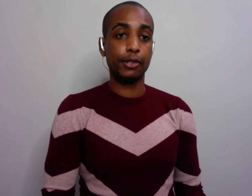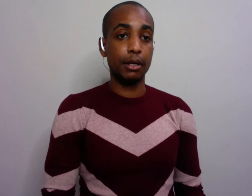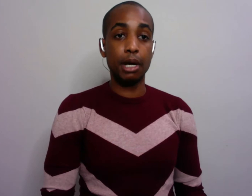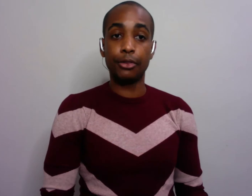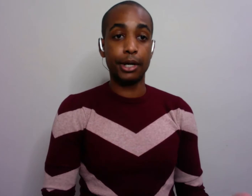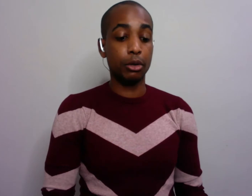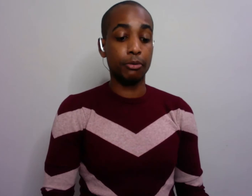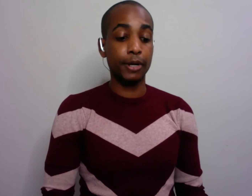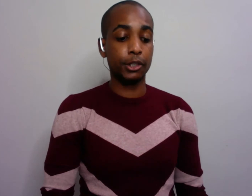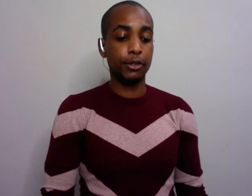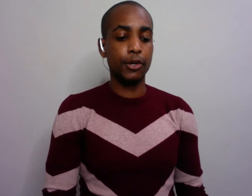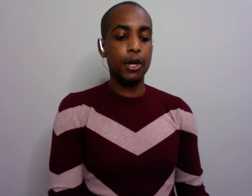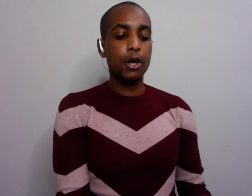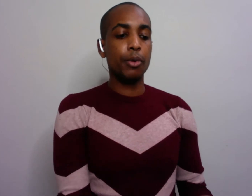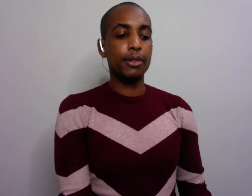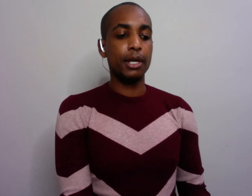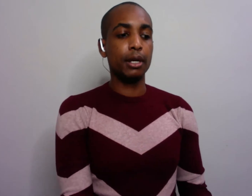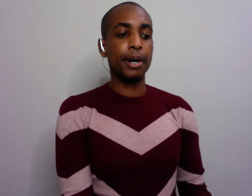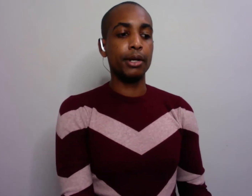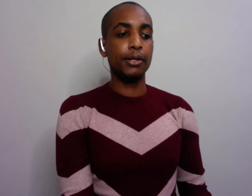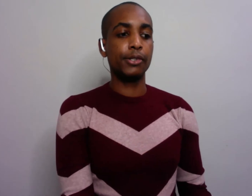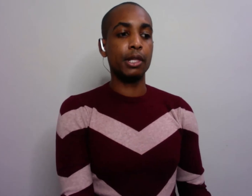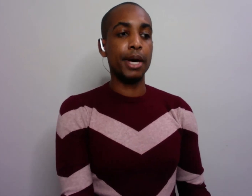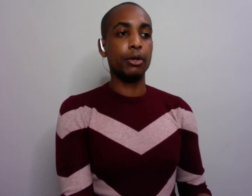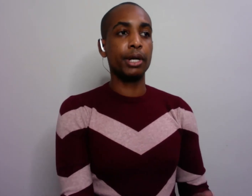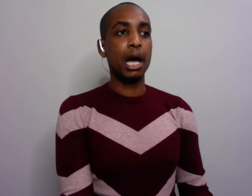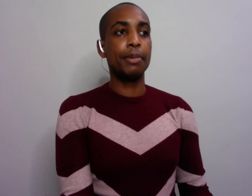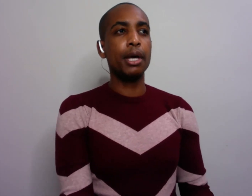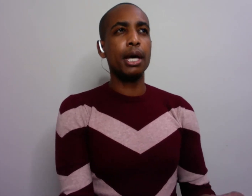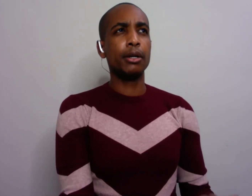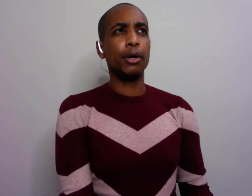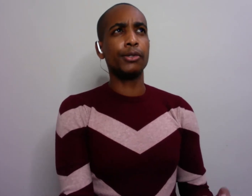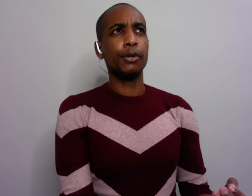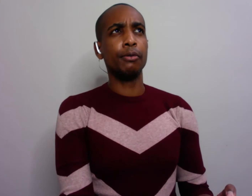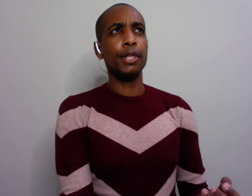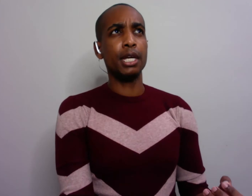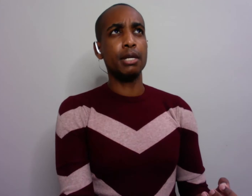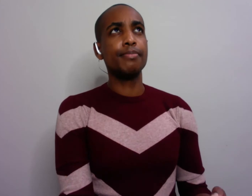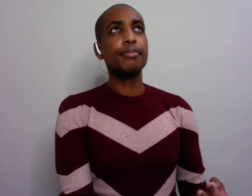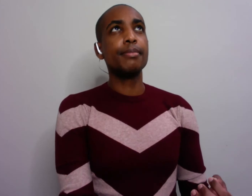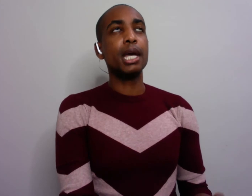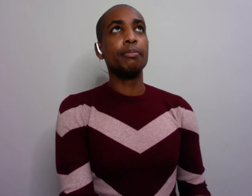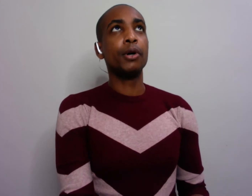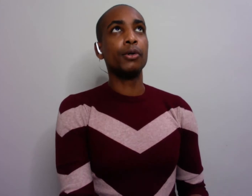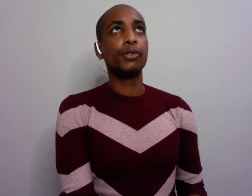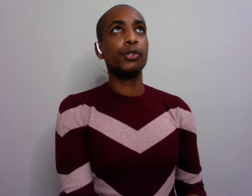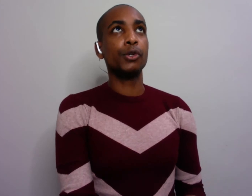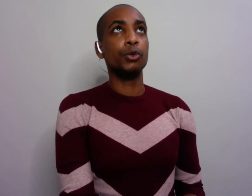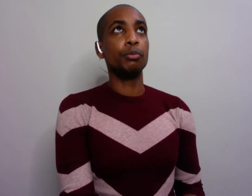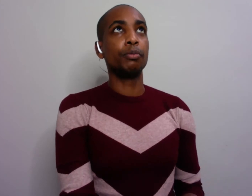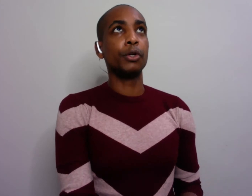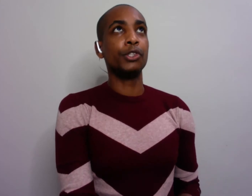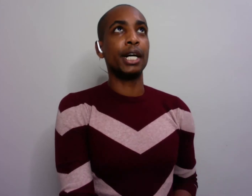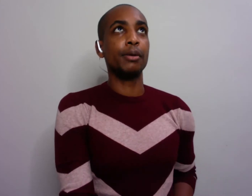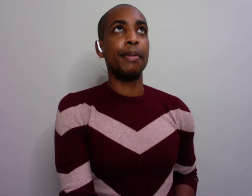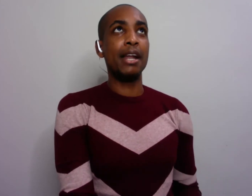providers and other medical professionals, what I think about is the medical gap and also the impulse